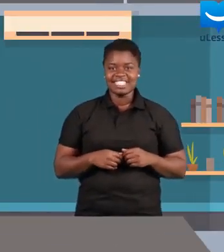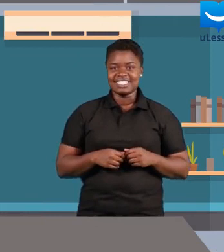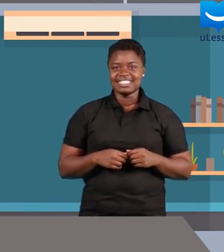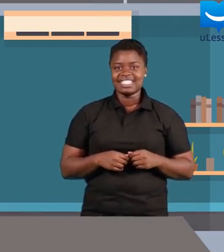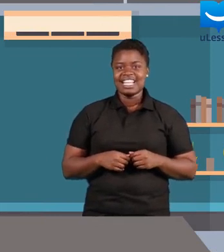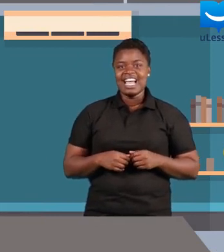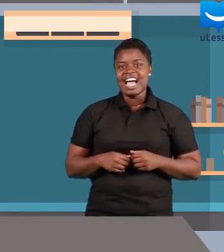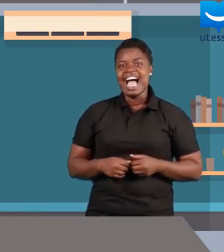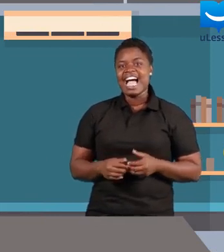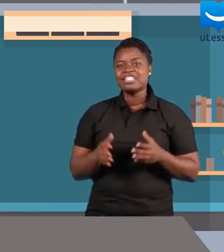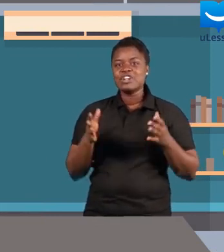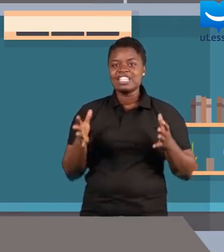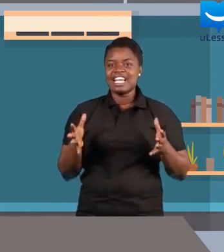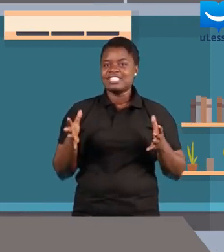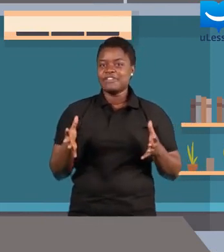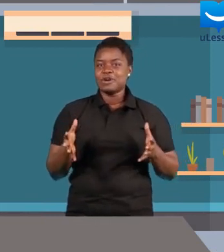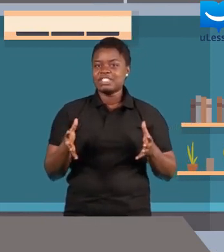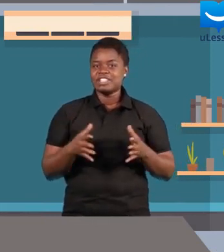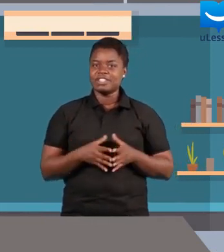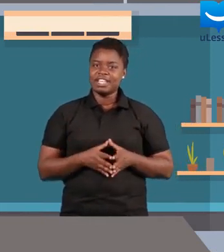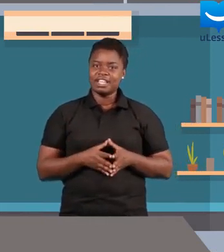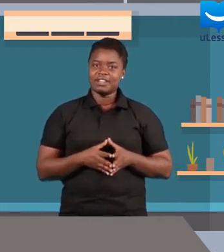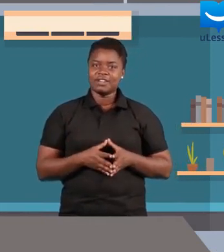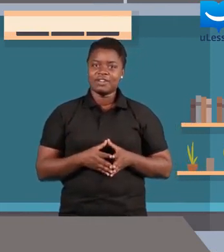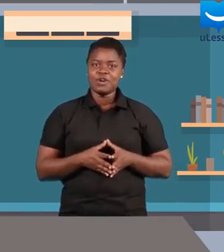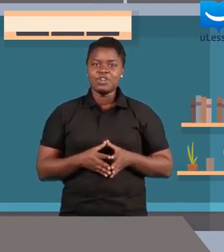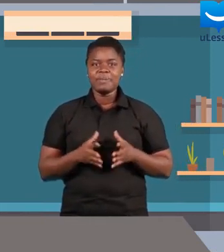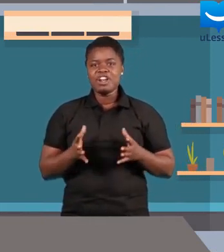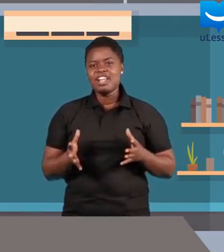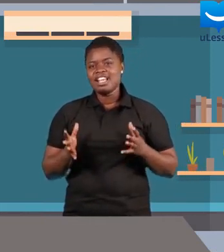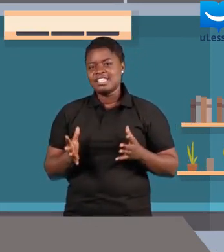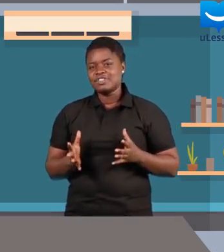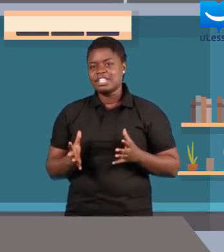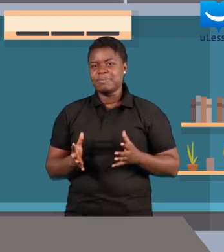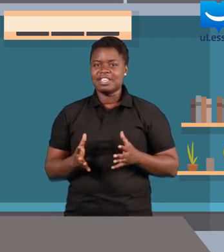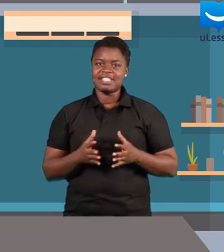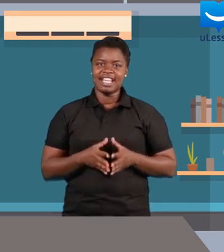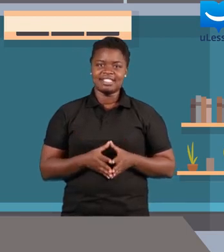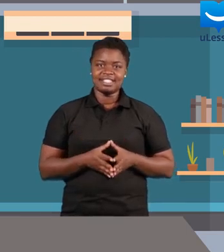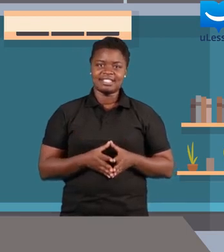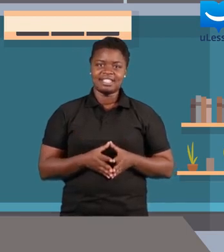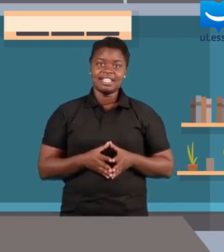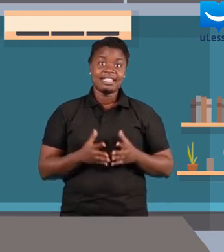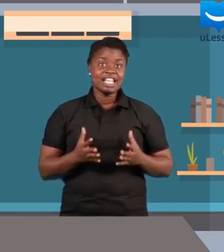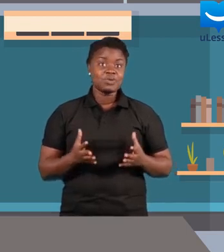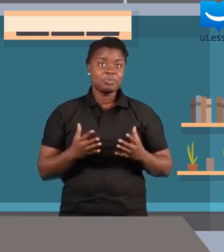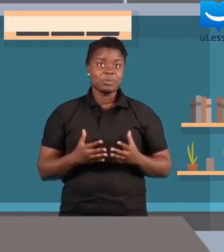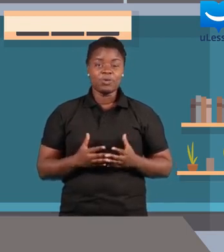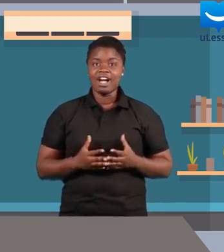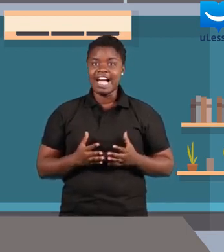interesting and not as difficult as you think. You may not necessarily be a scientist. That's what people who are